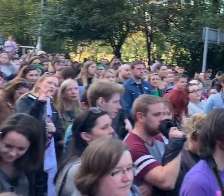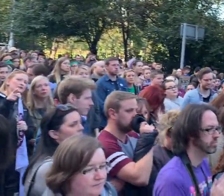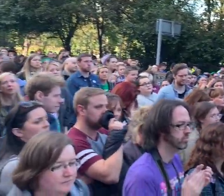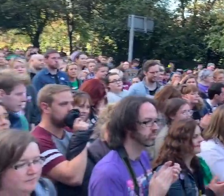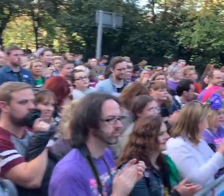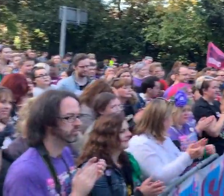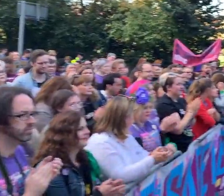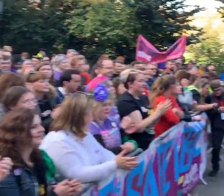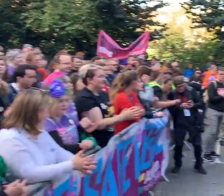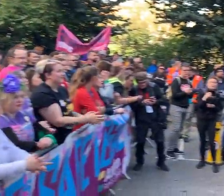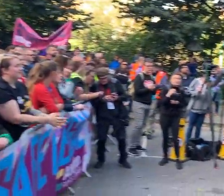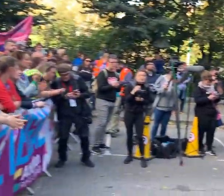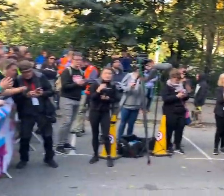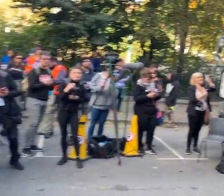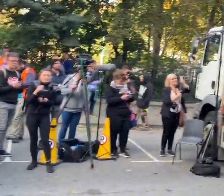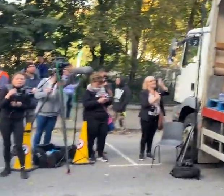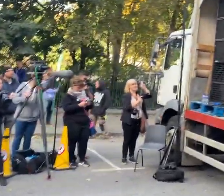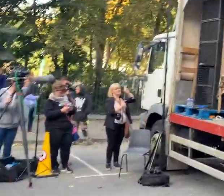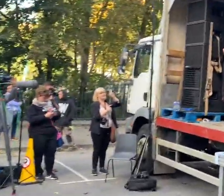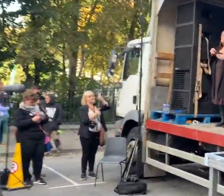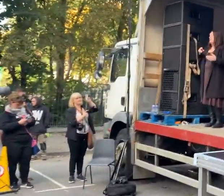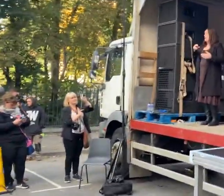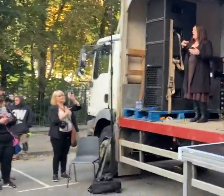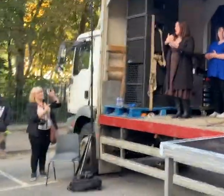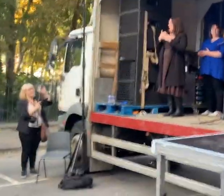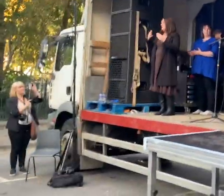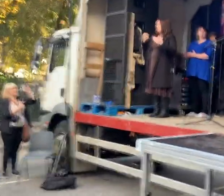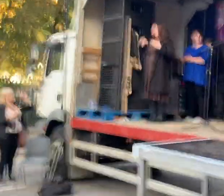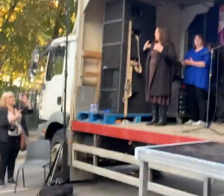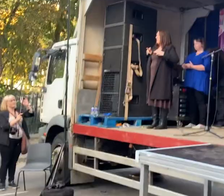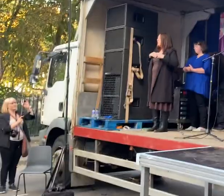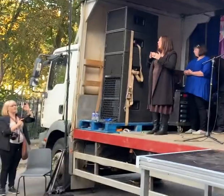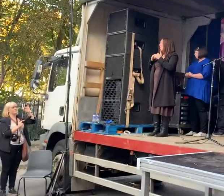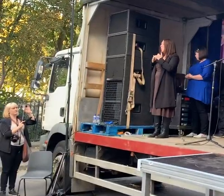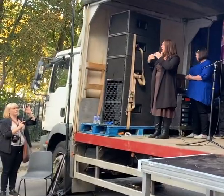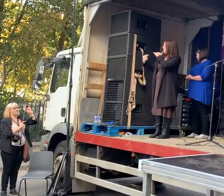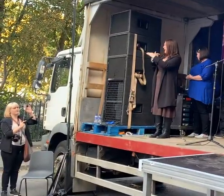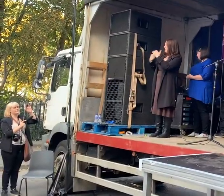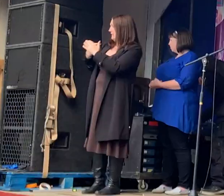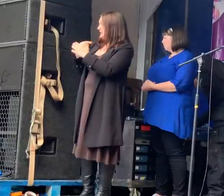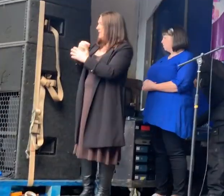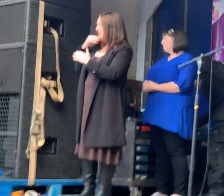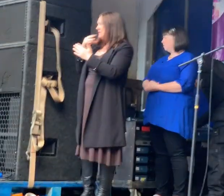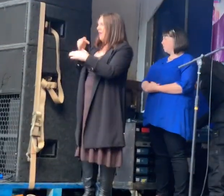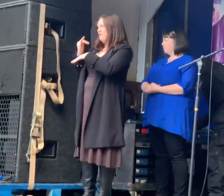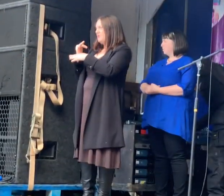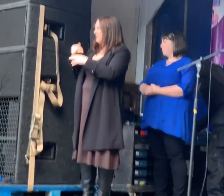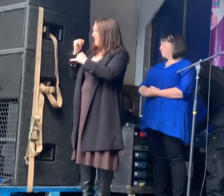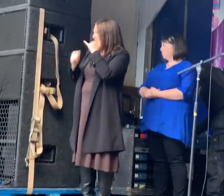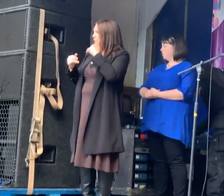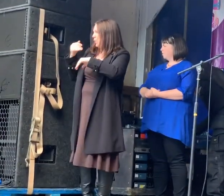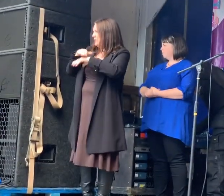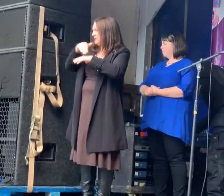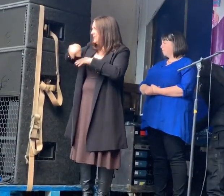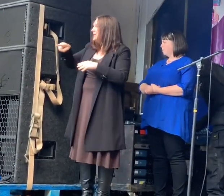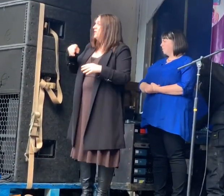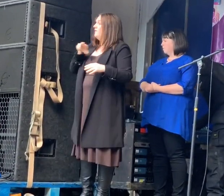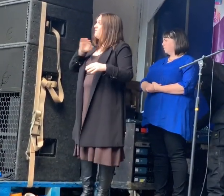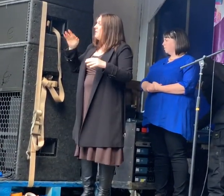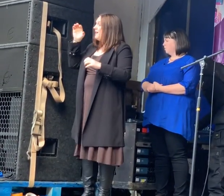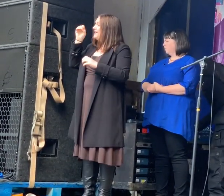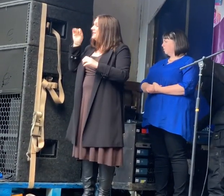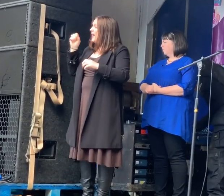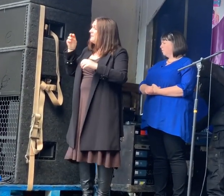As we know, migrant women are disproportionately affected by our reproductive laws here. So next we have, from the movement Asylum Seekers